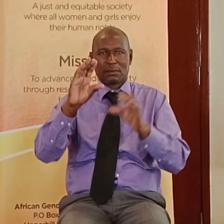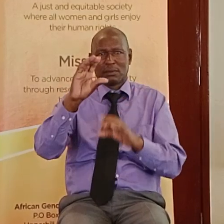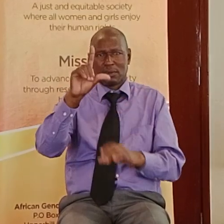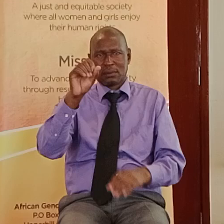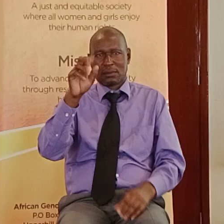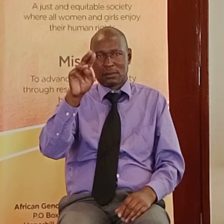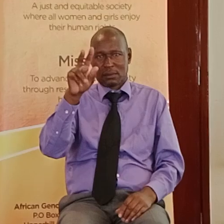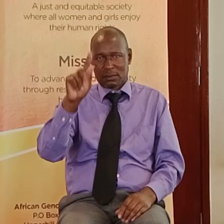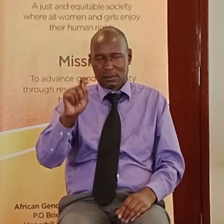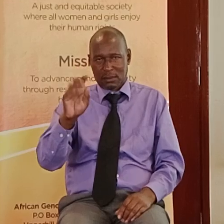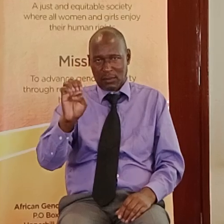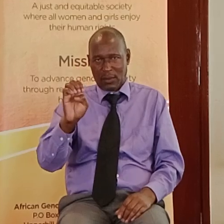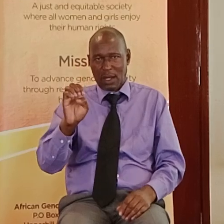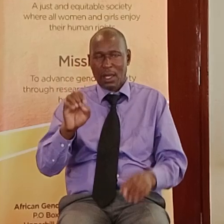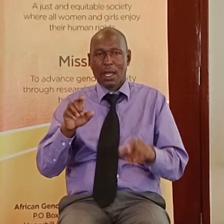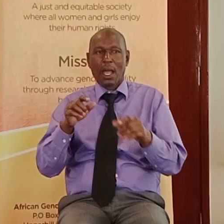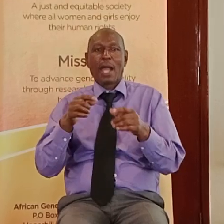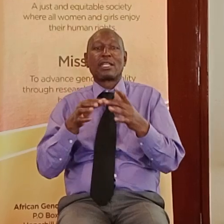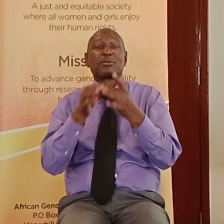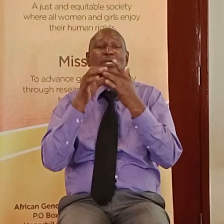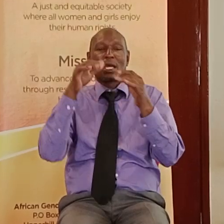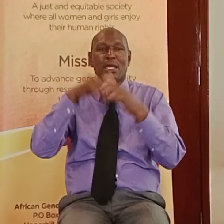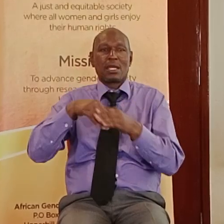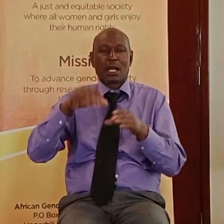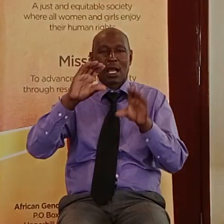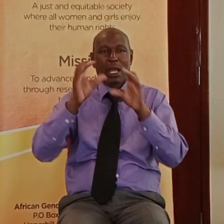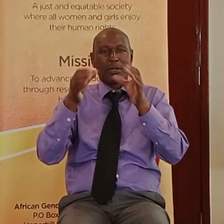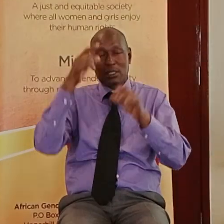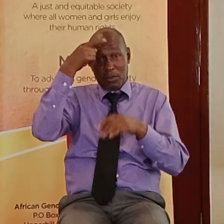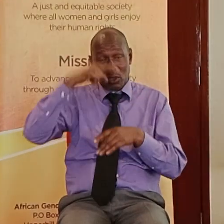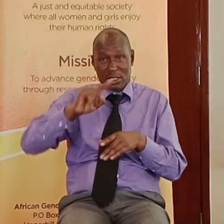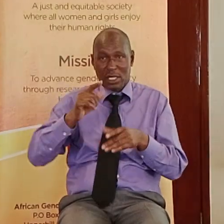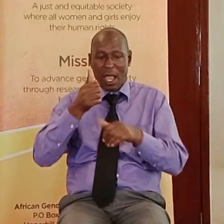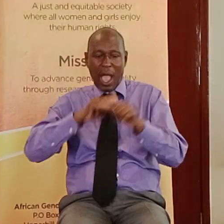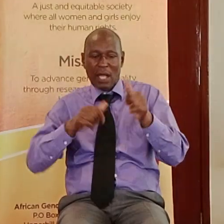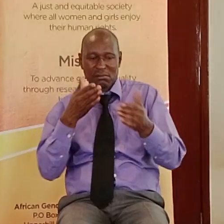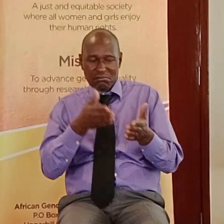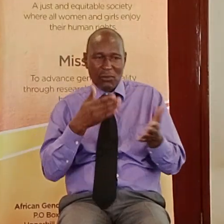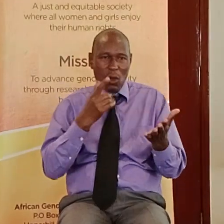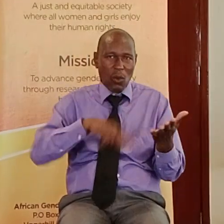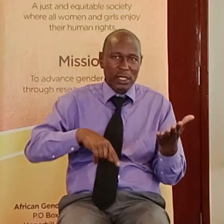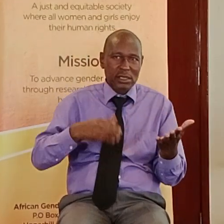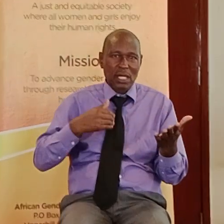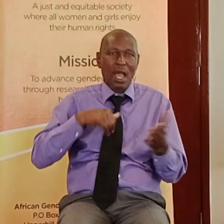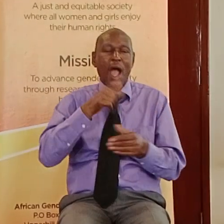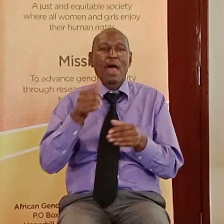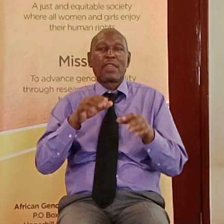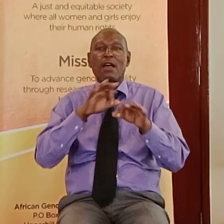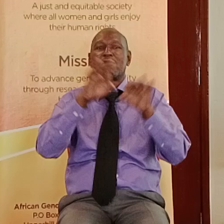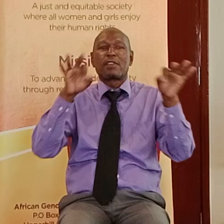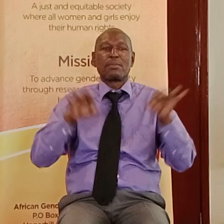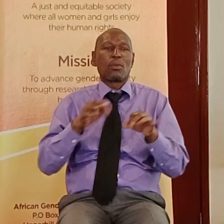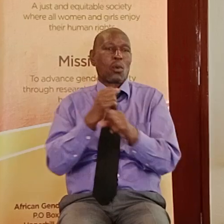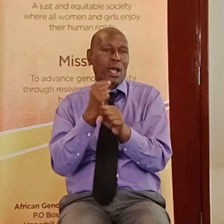policy. So what do we have in the Act, what do we have in other frameworks, and where do we want to take